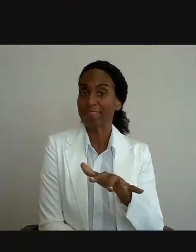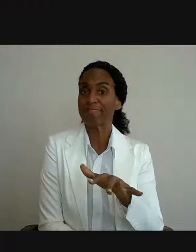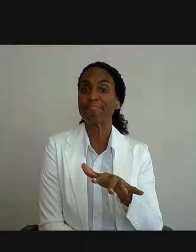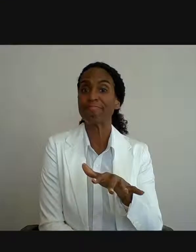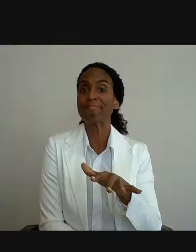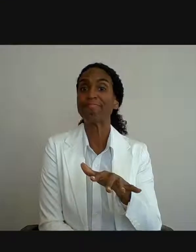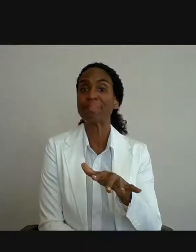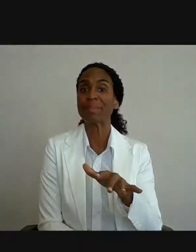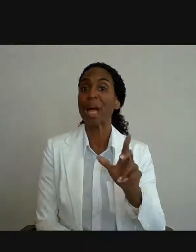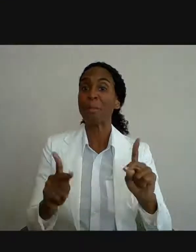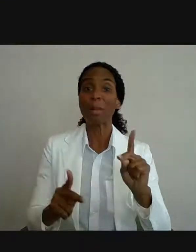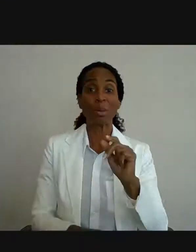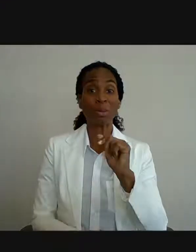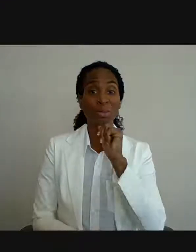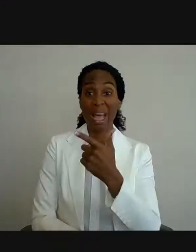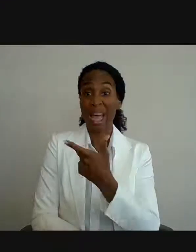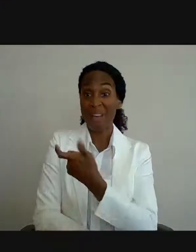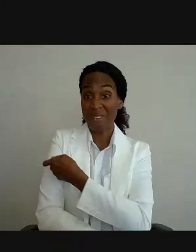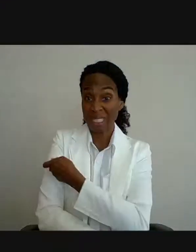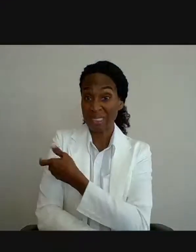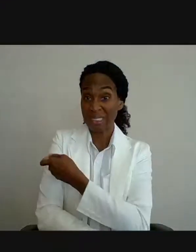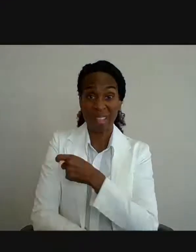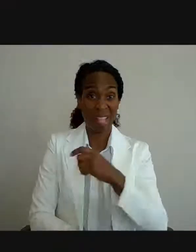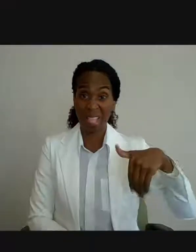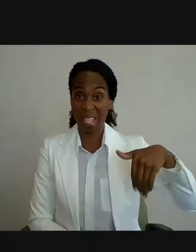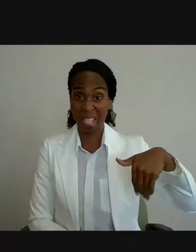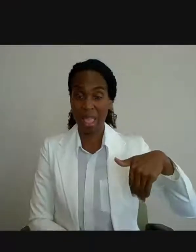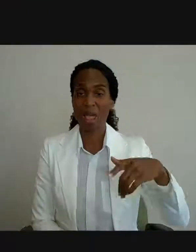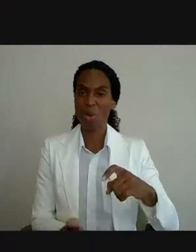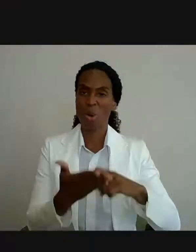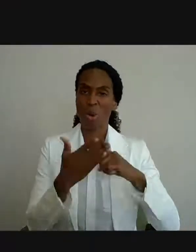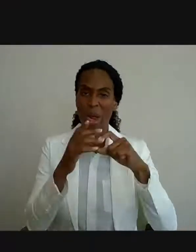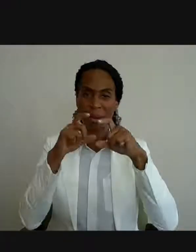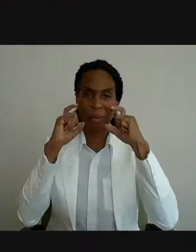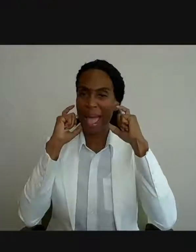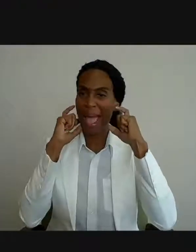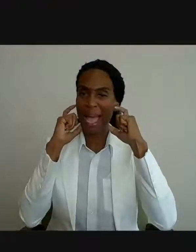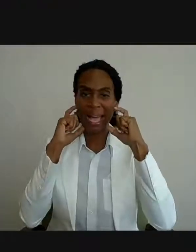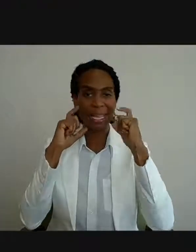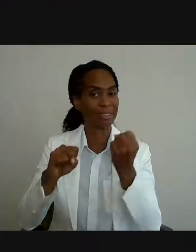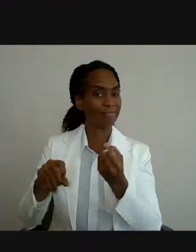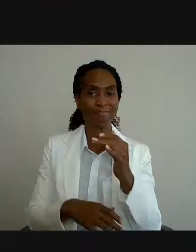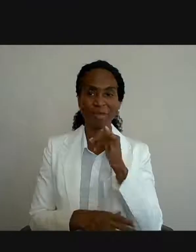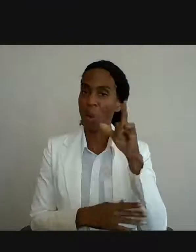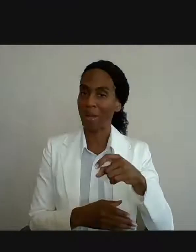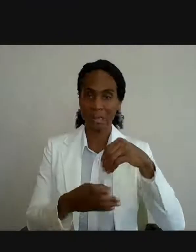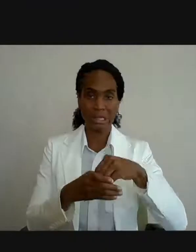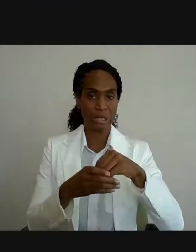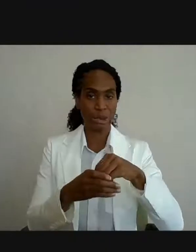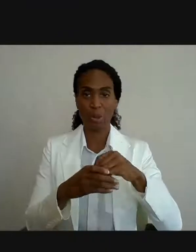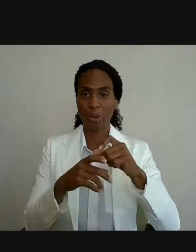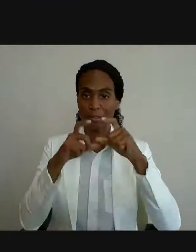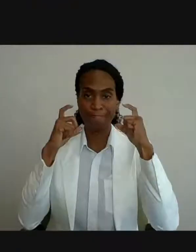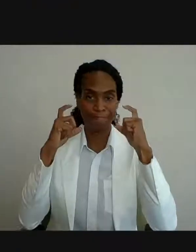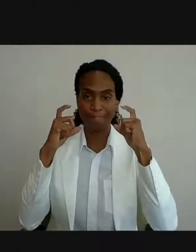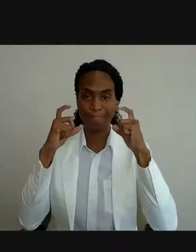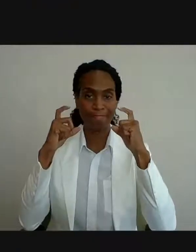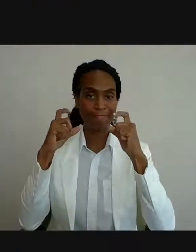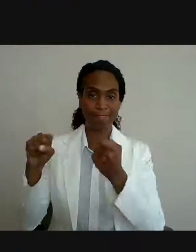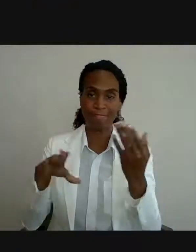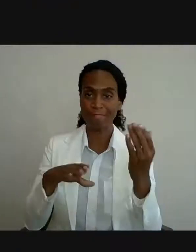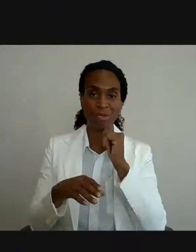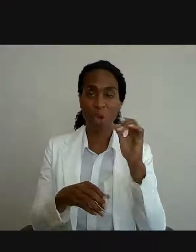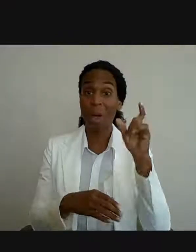Unvaccinated people are no longer required to wear masks indoors, although you